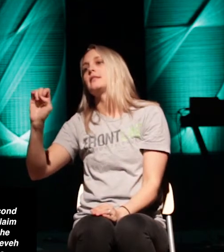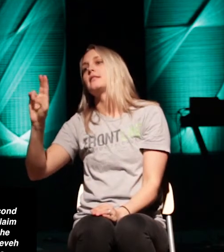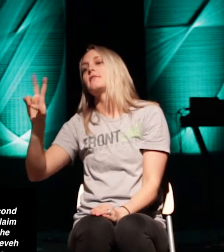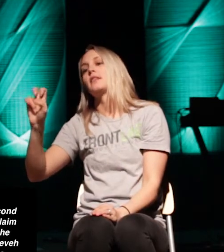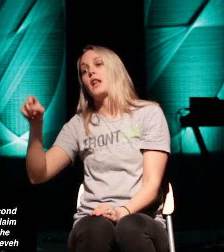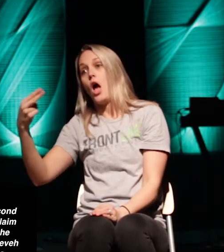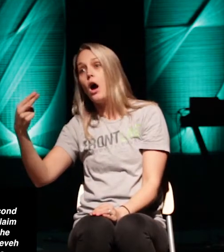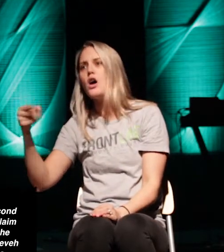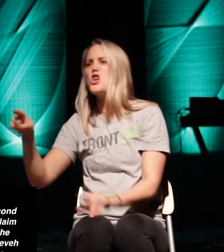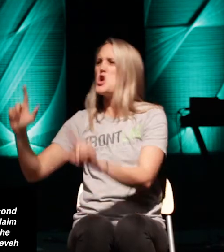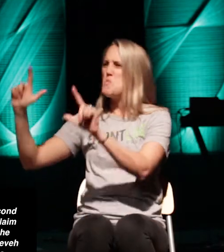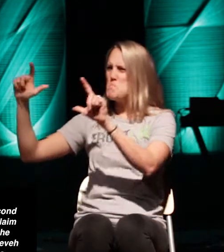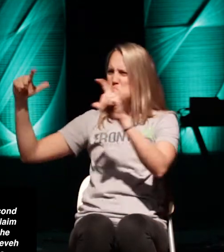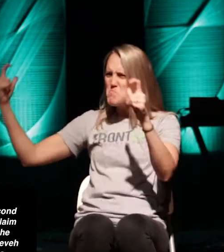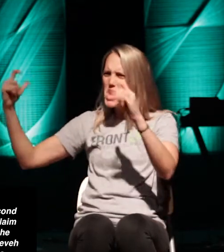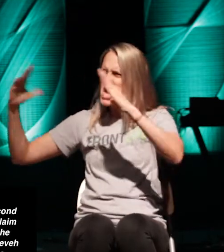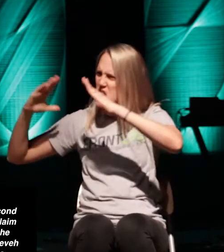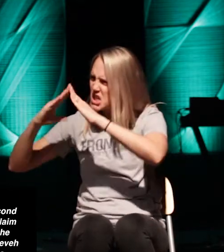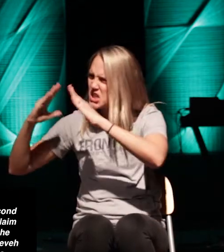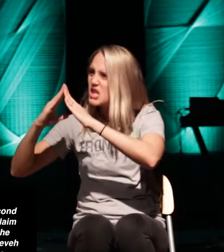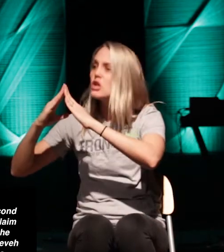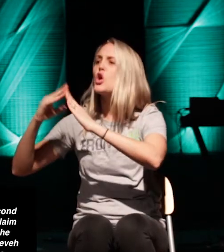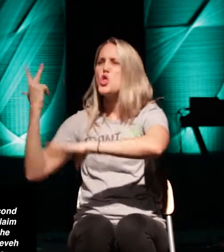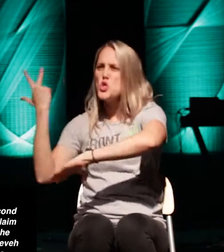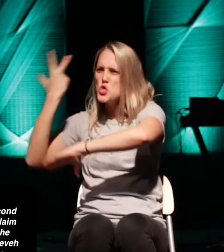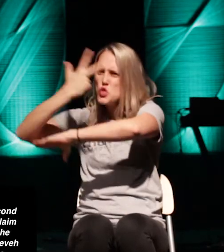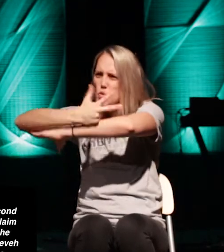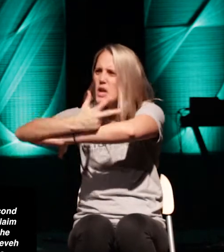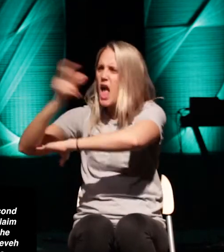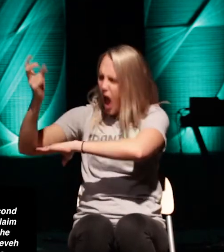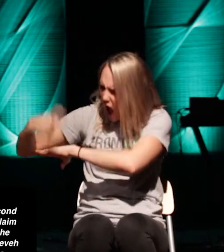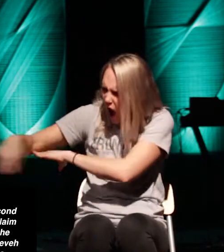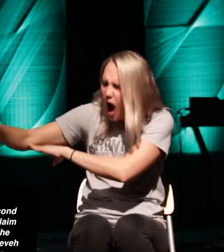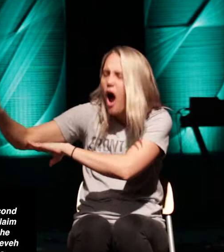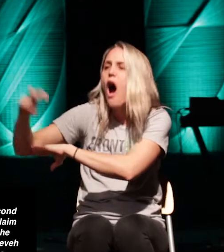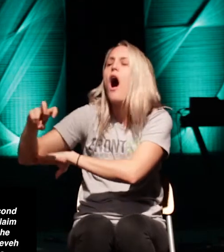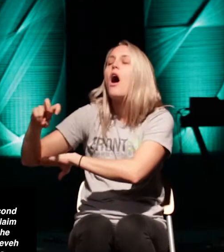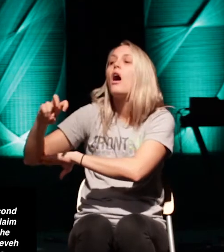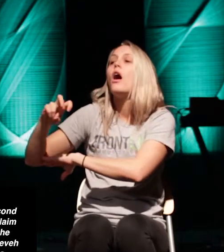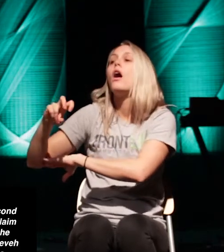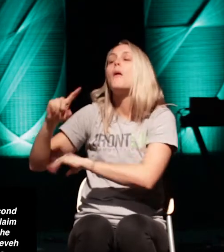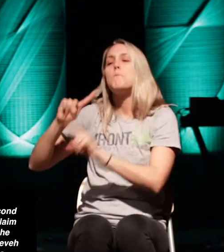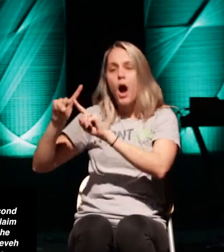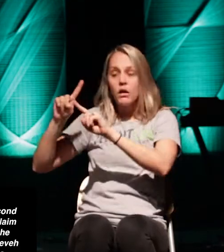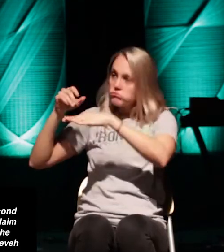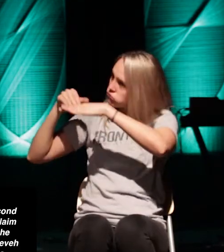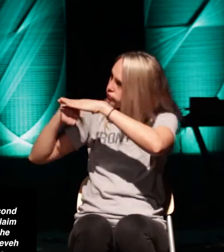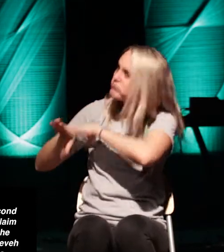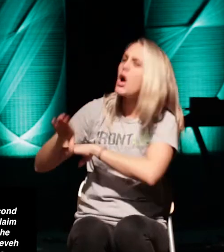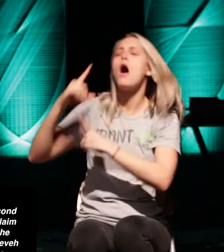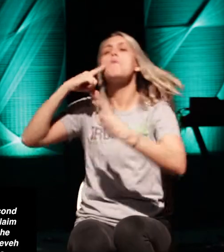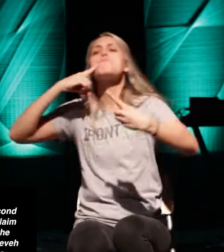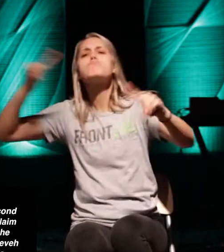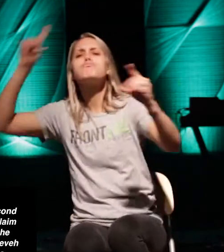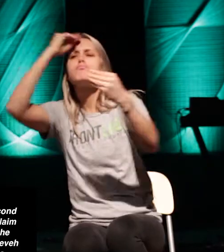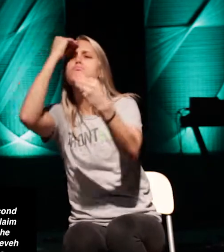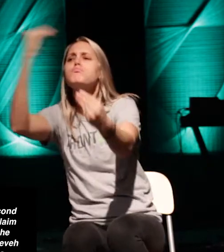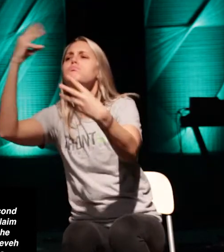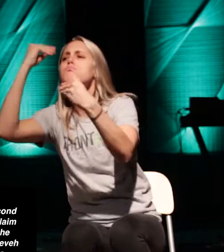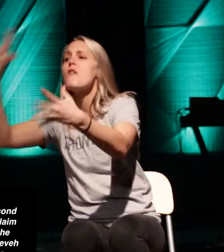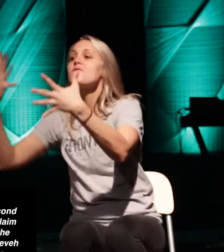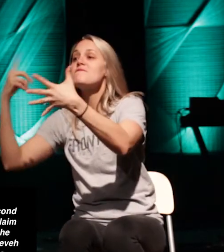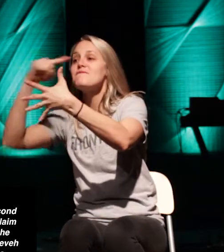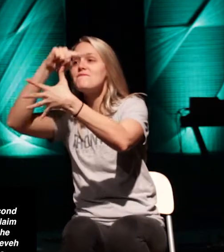took 3 days to go through it. Jonah began by going a day's journey into the city, proclaiming 5 Hebrew